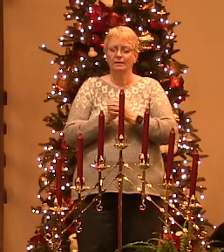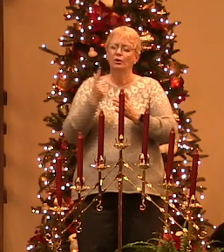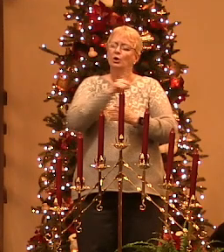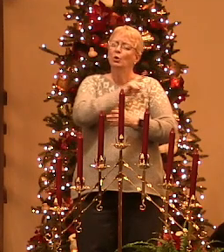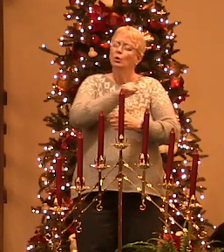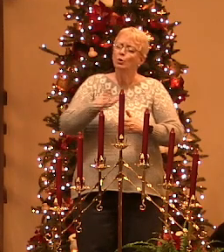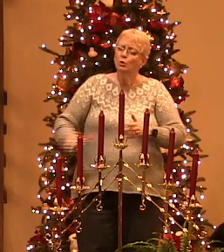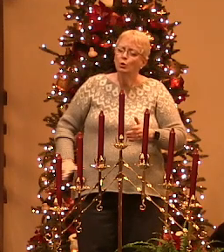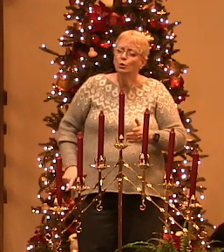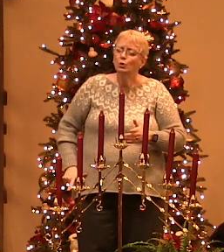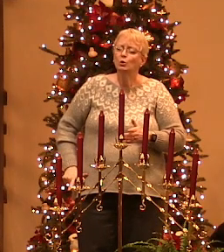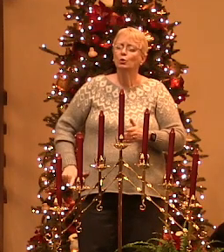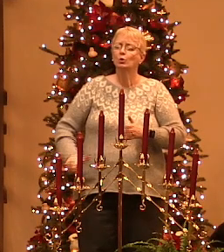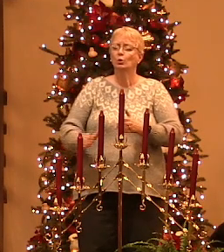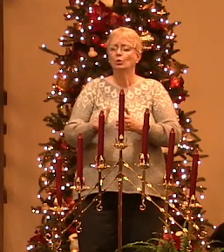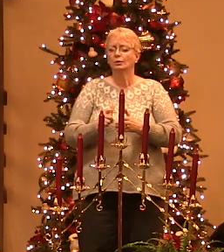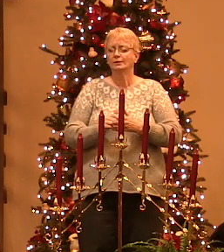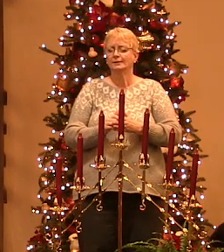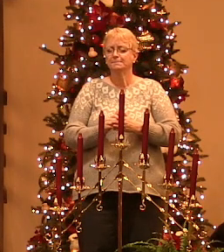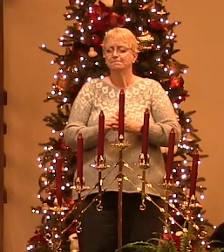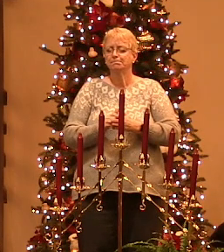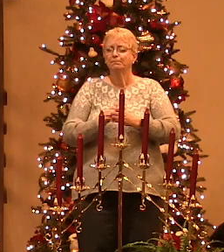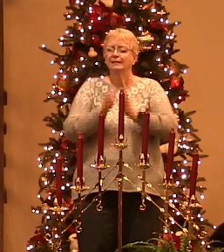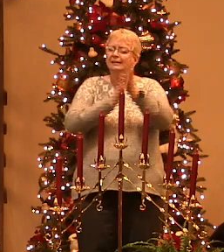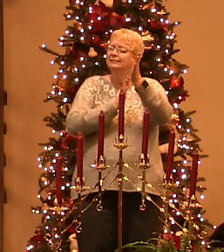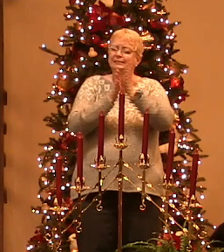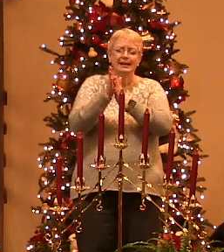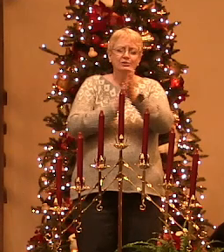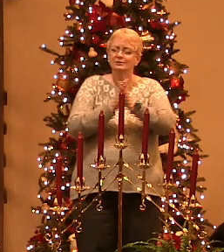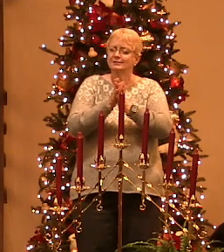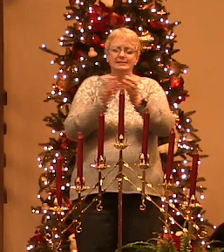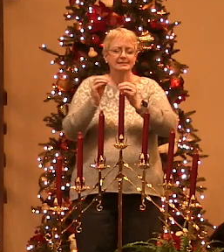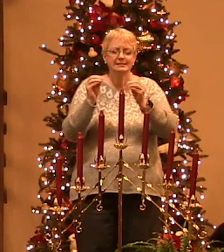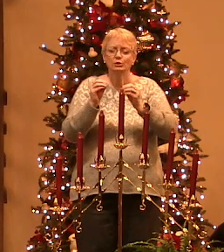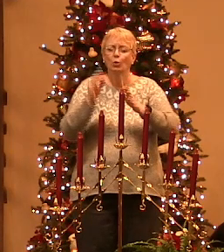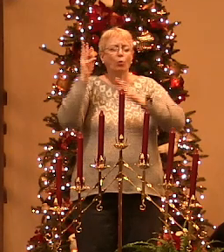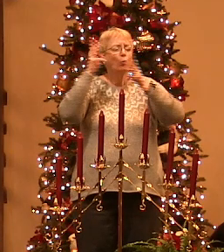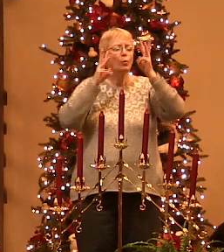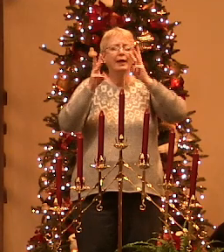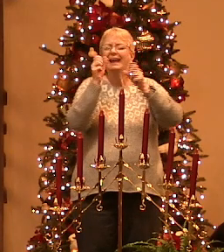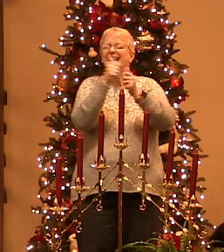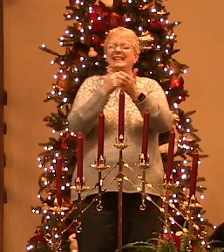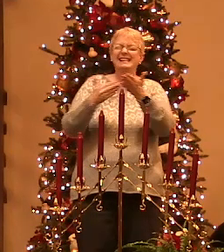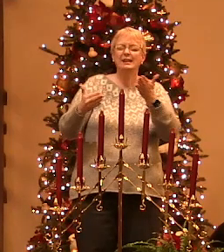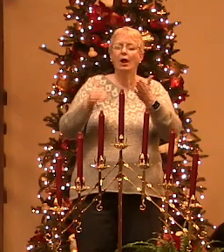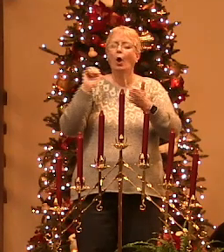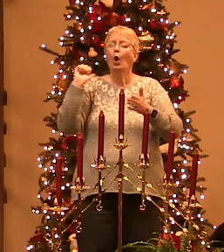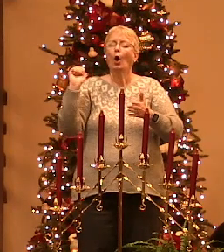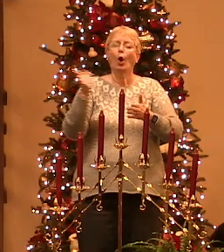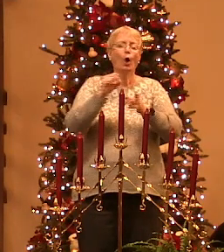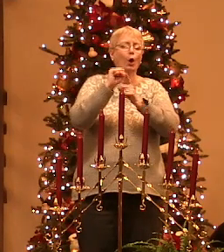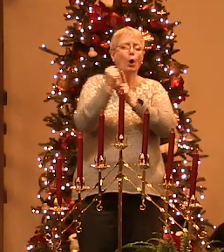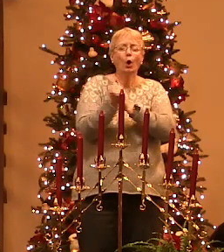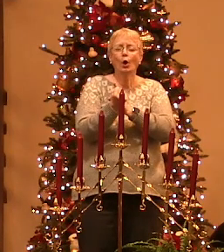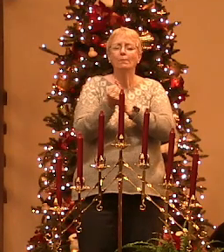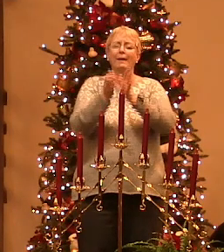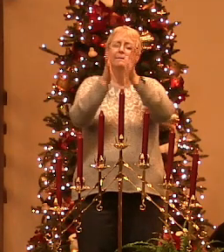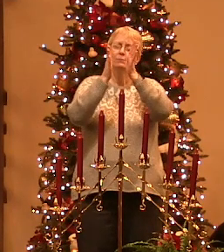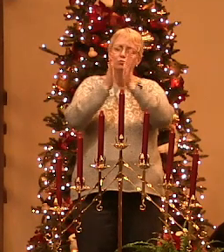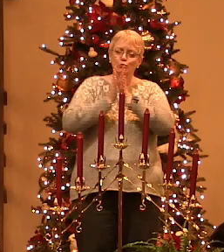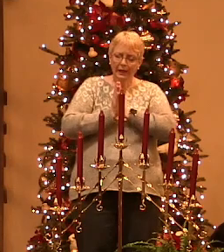Philippians 4, 6 through 7, do not be anxious for anything. Don't be worried about anything. But in all situations, by